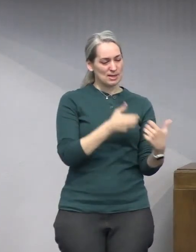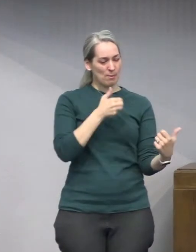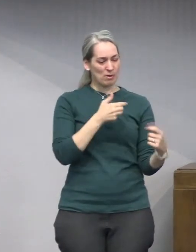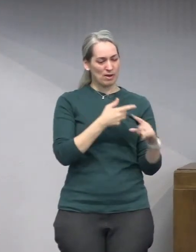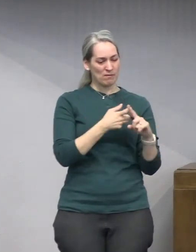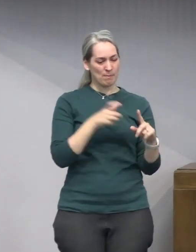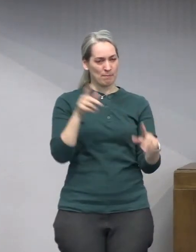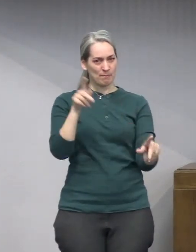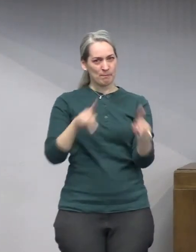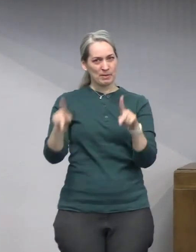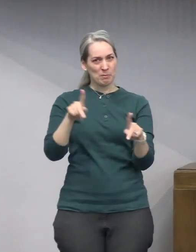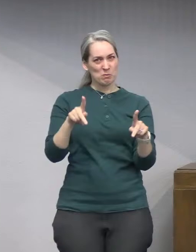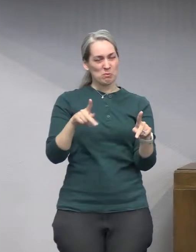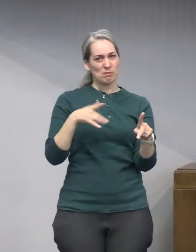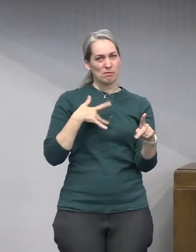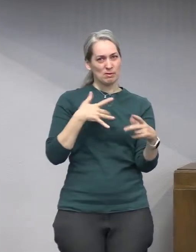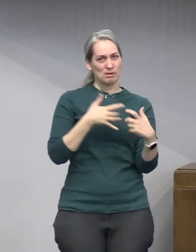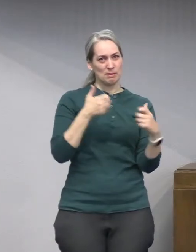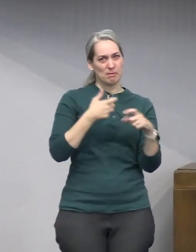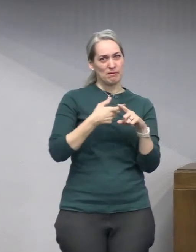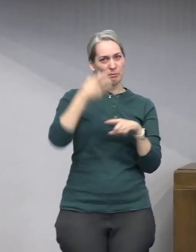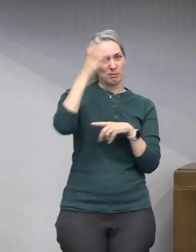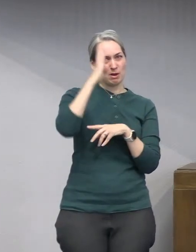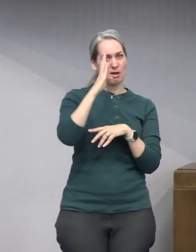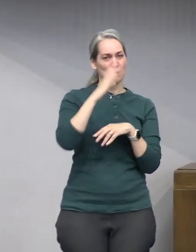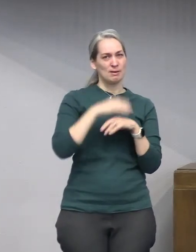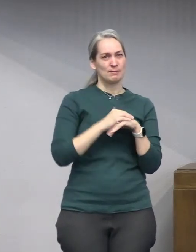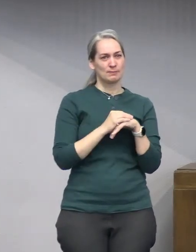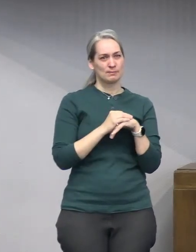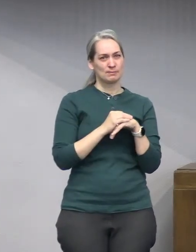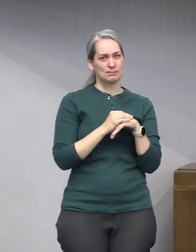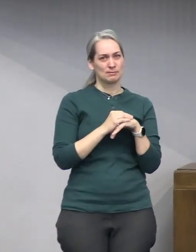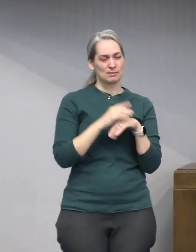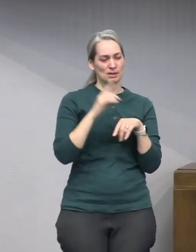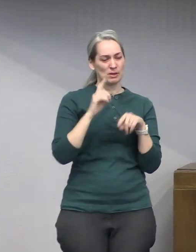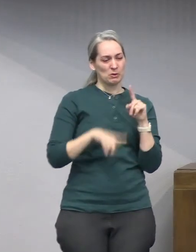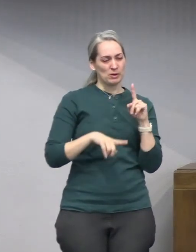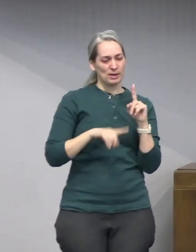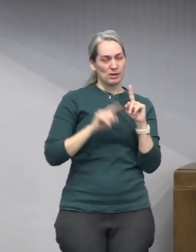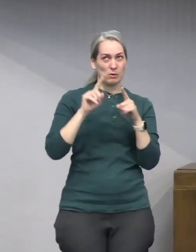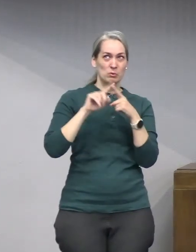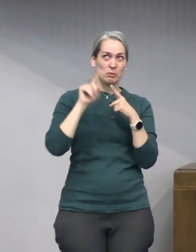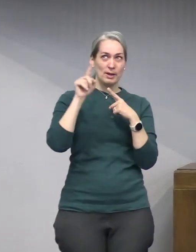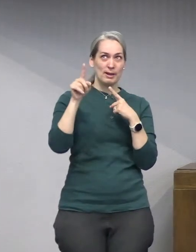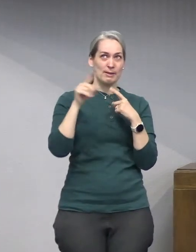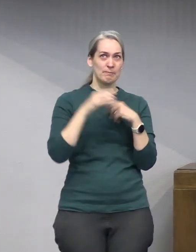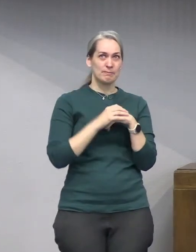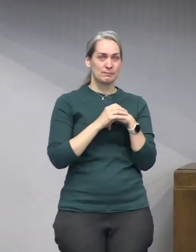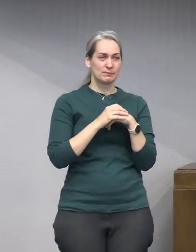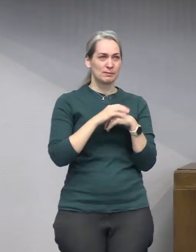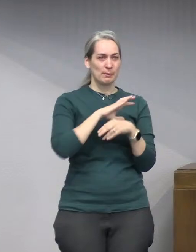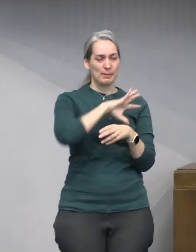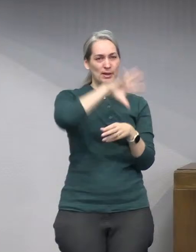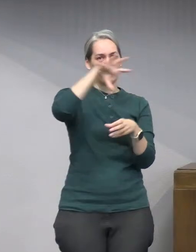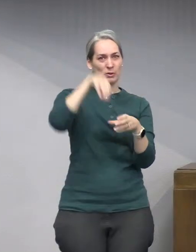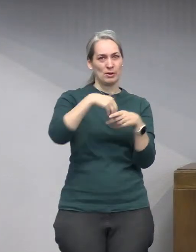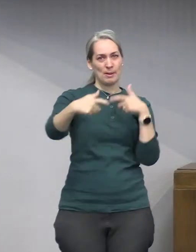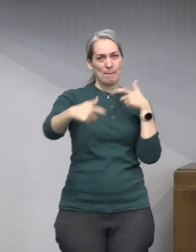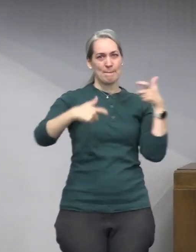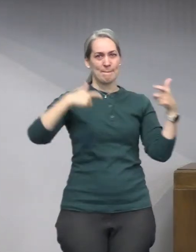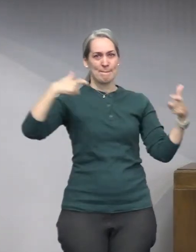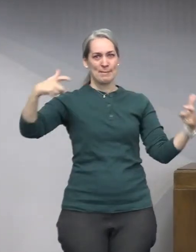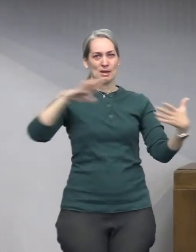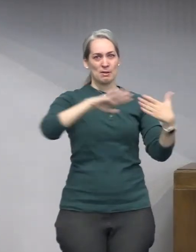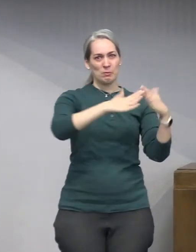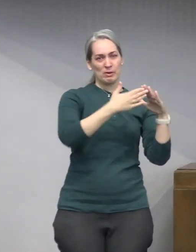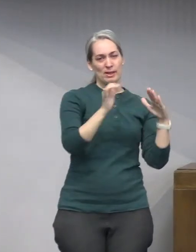from your people, but to a degree from God, in the sense that you couldn't come to him and be a part of the larger community.